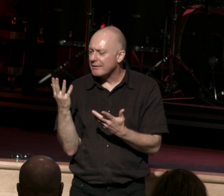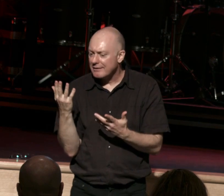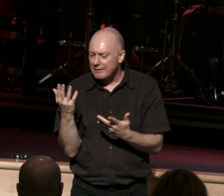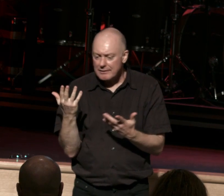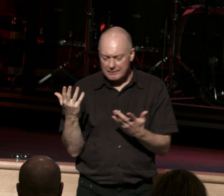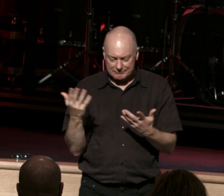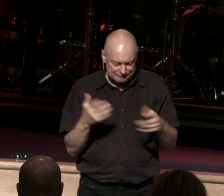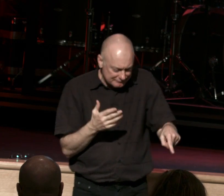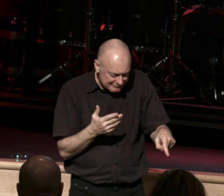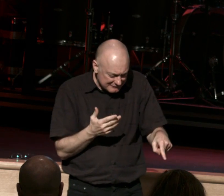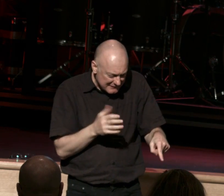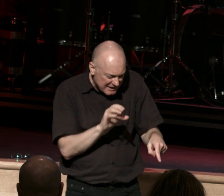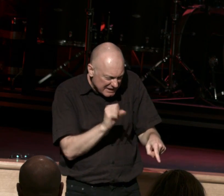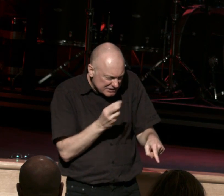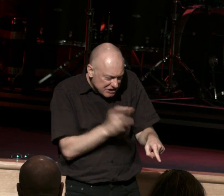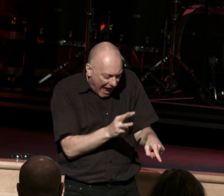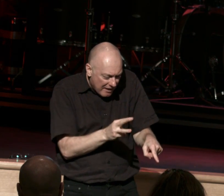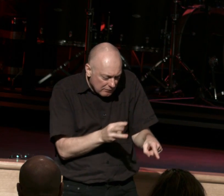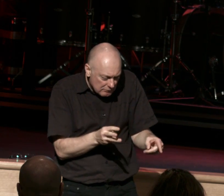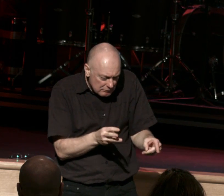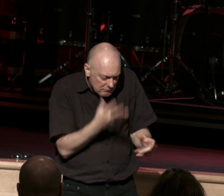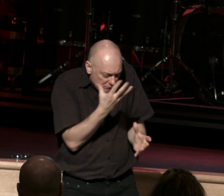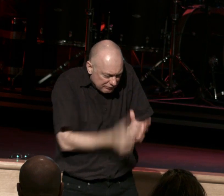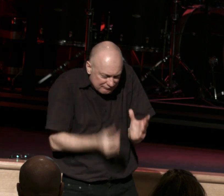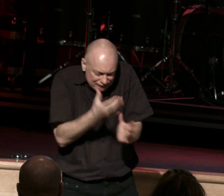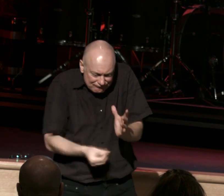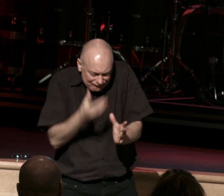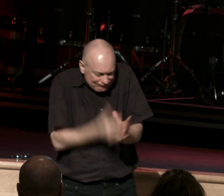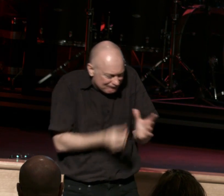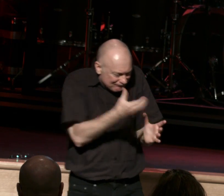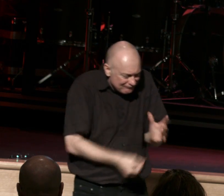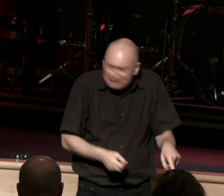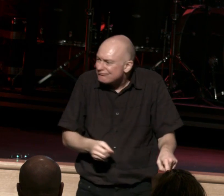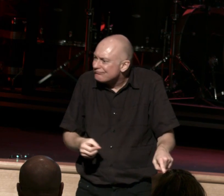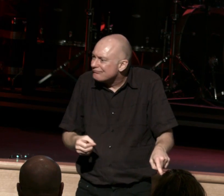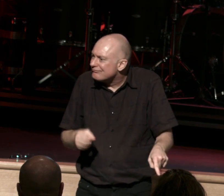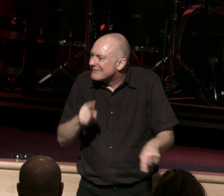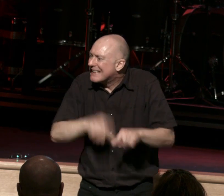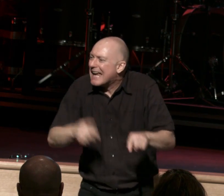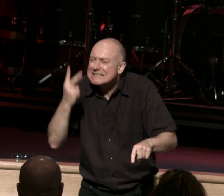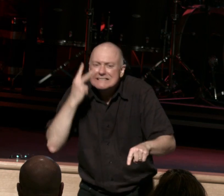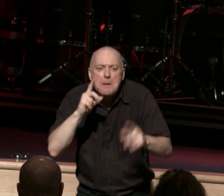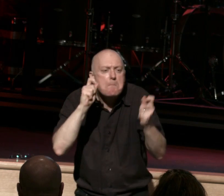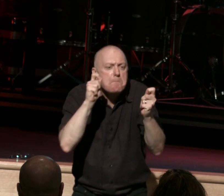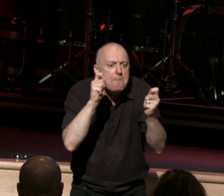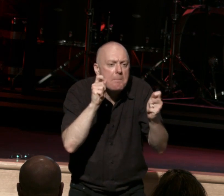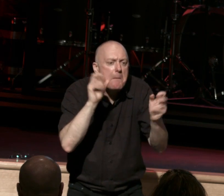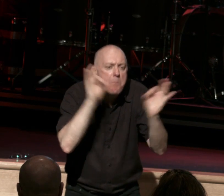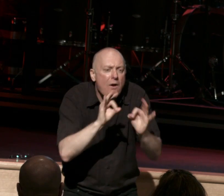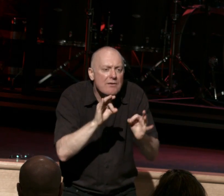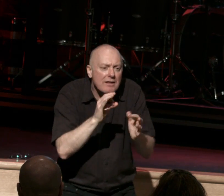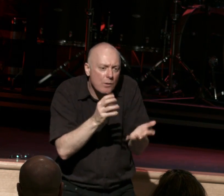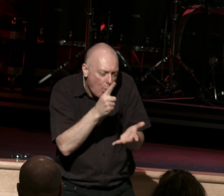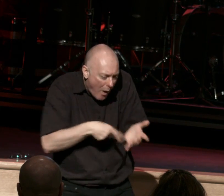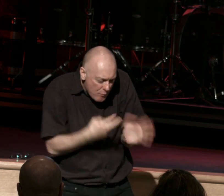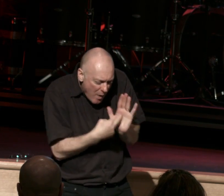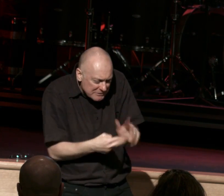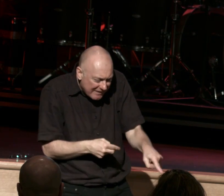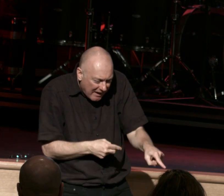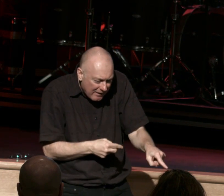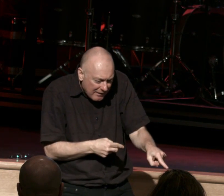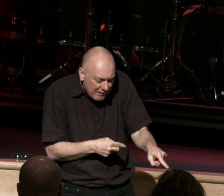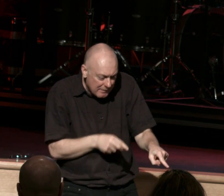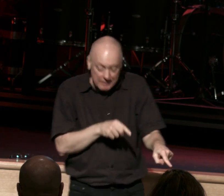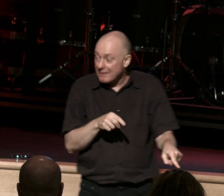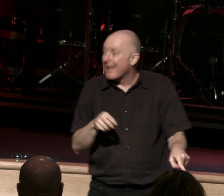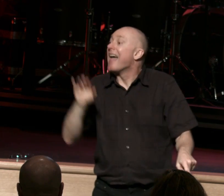shadow, there are infinite amount of details that are left out, failing to accurately describe the thing that it's actually